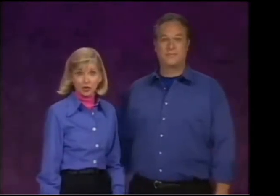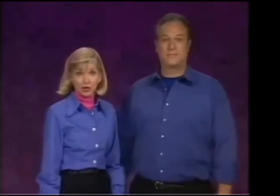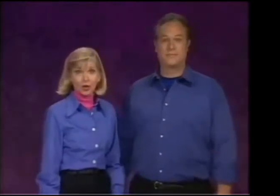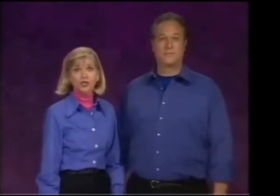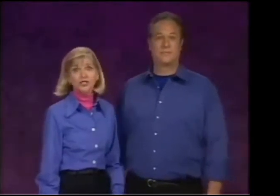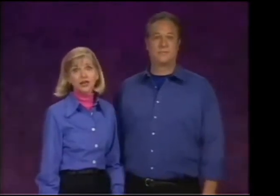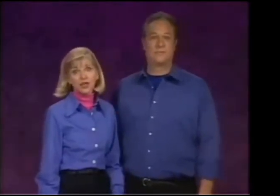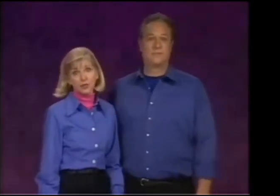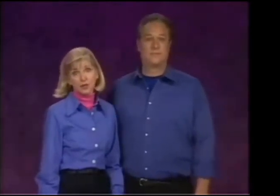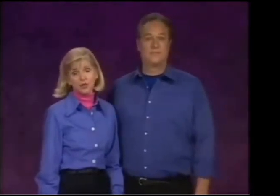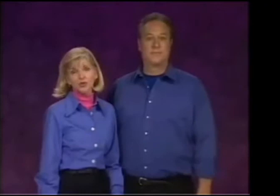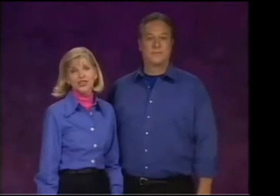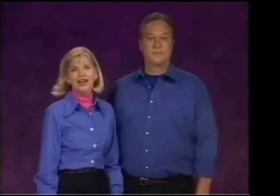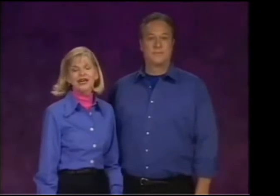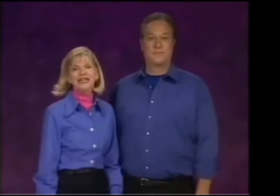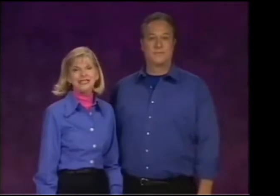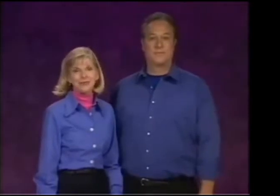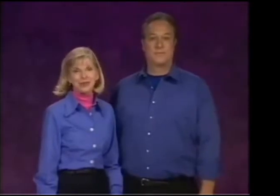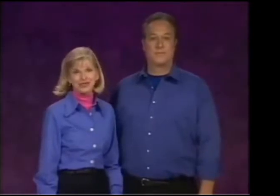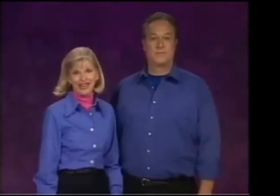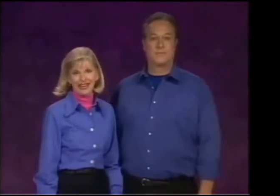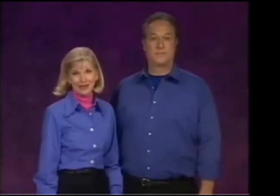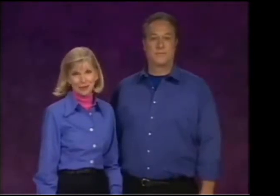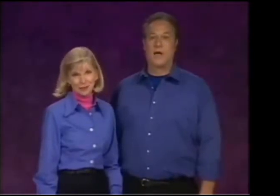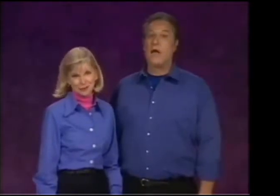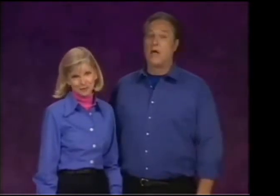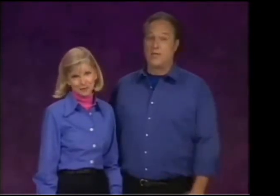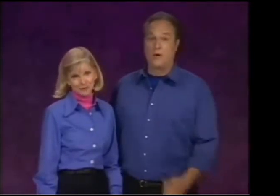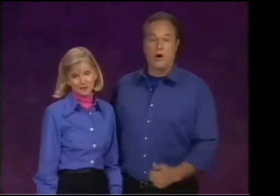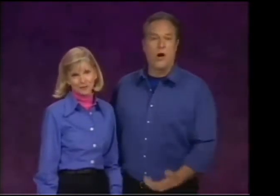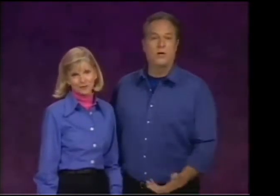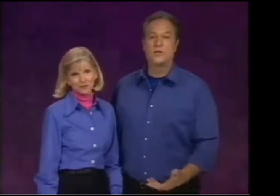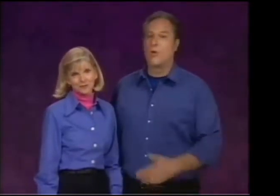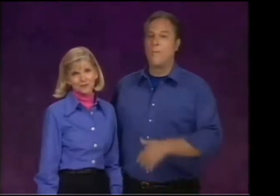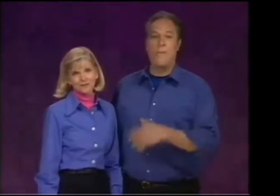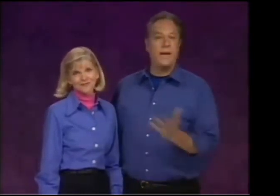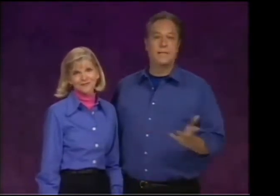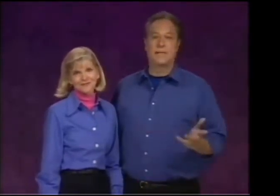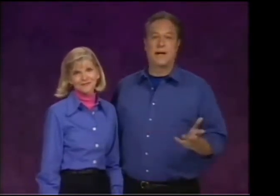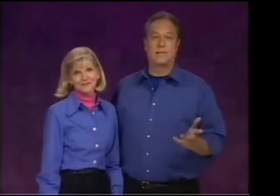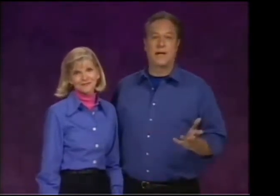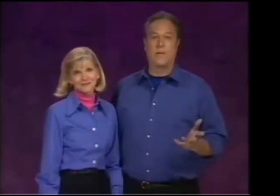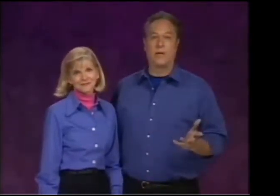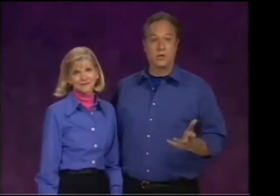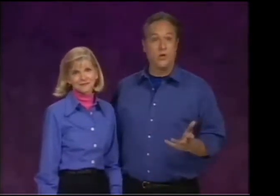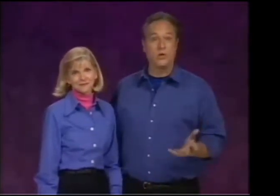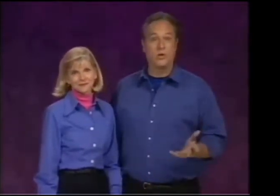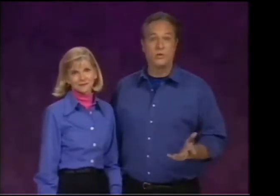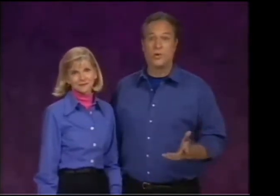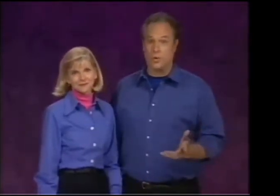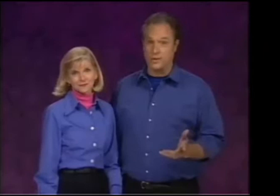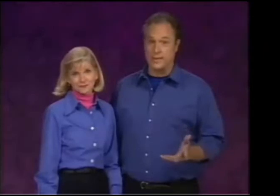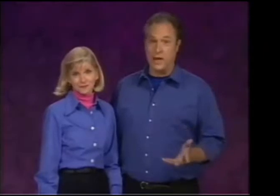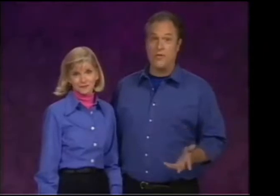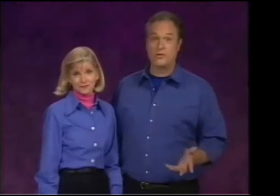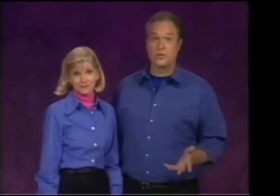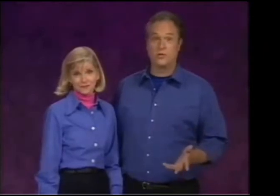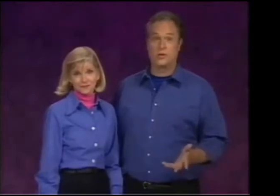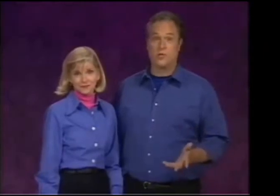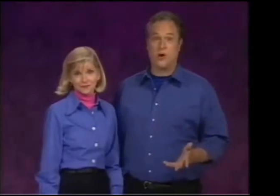using or see other people using on any typical day. There are also many signs that we don't use or see others use too